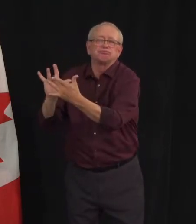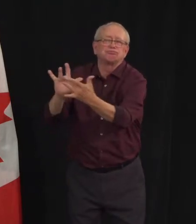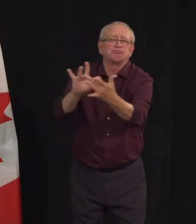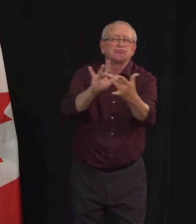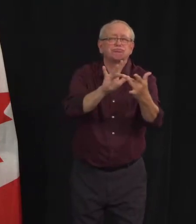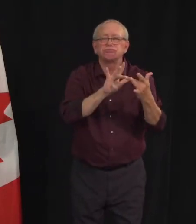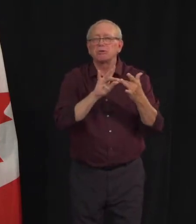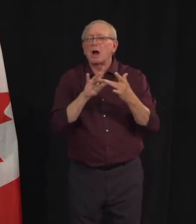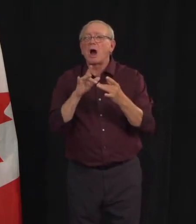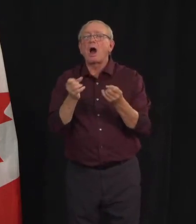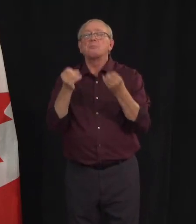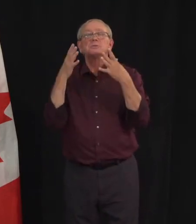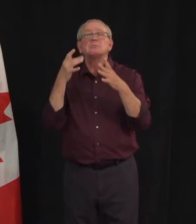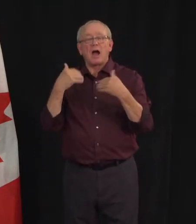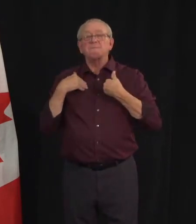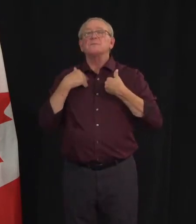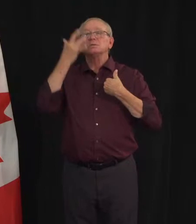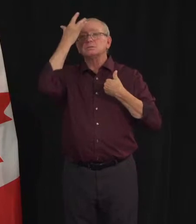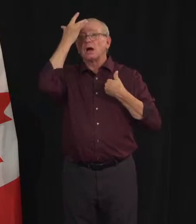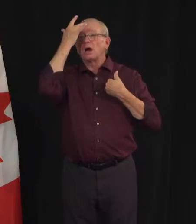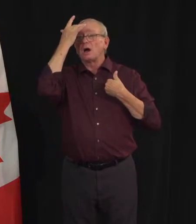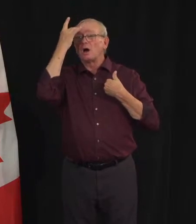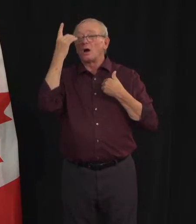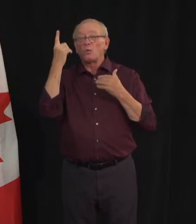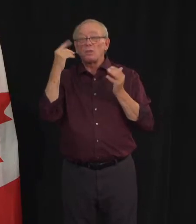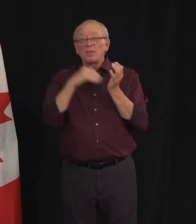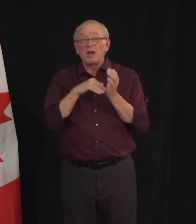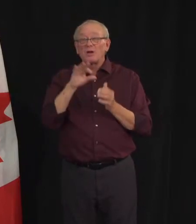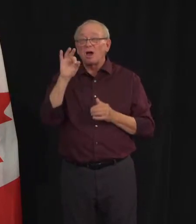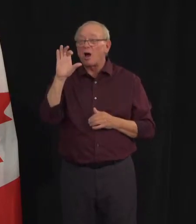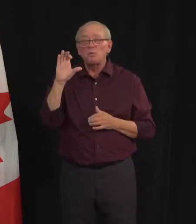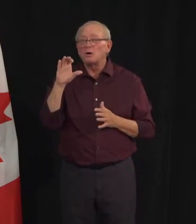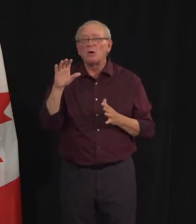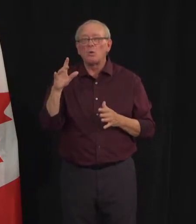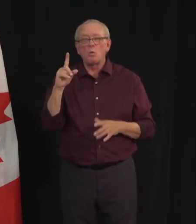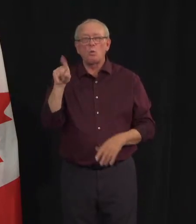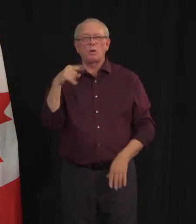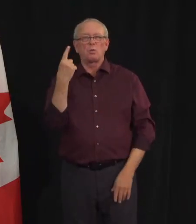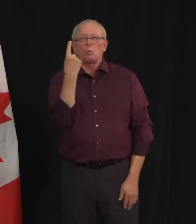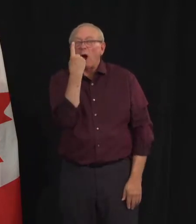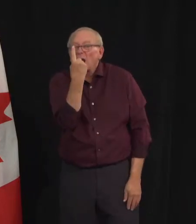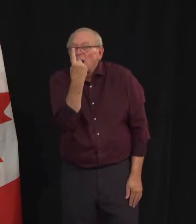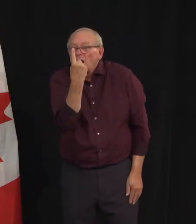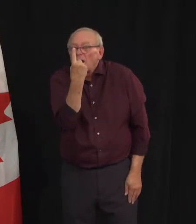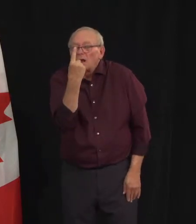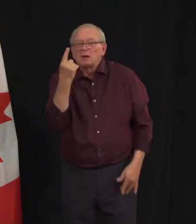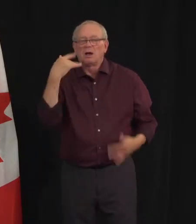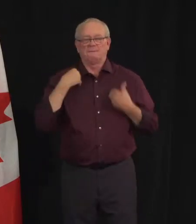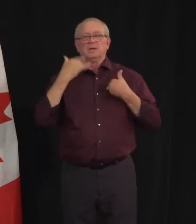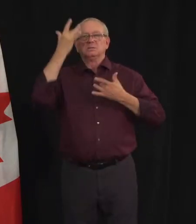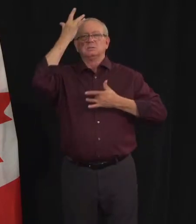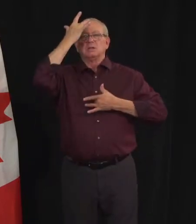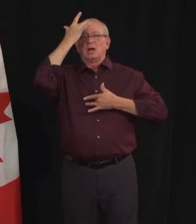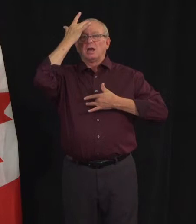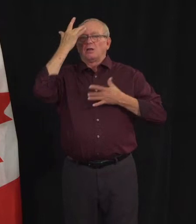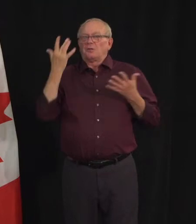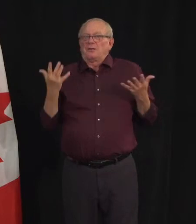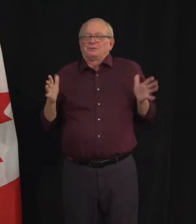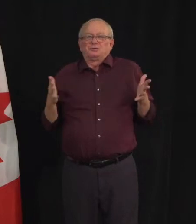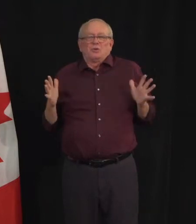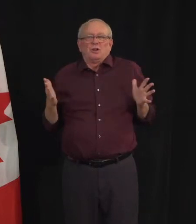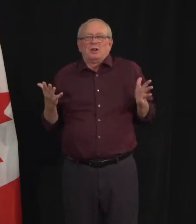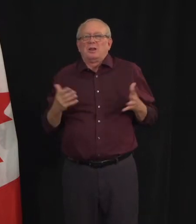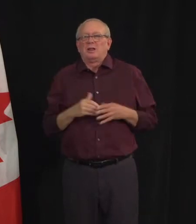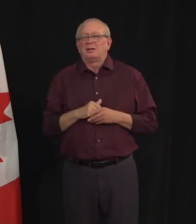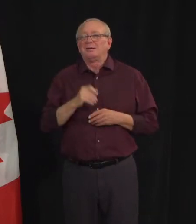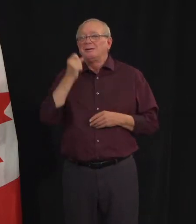4 countries, on follow-up, resulted in only 1 case of secondary transmission. This was